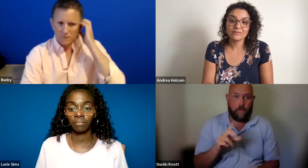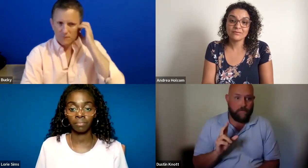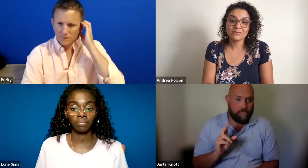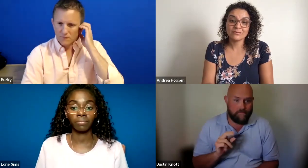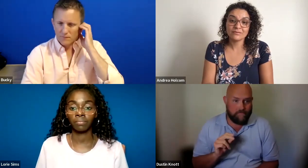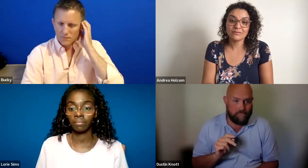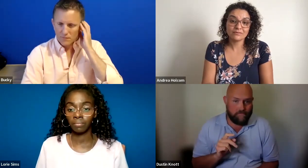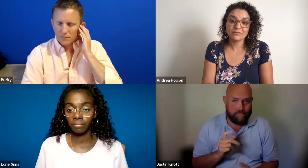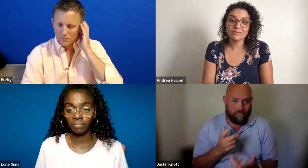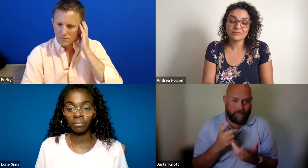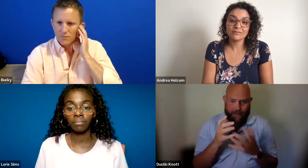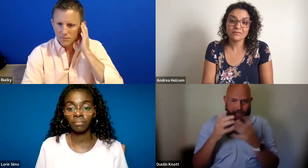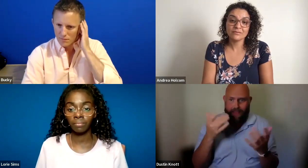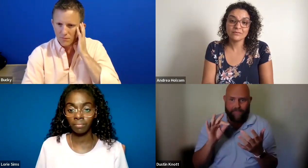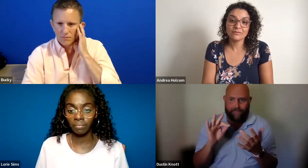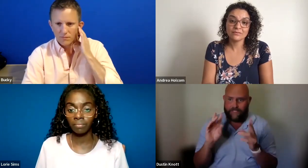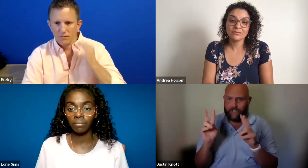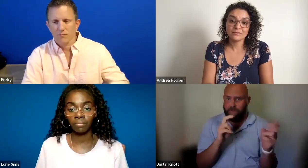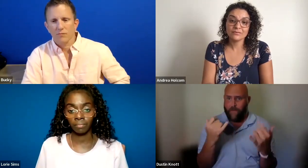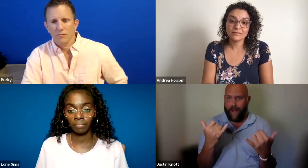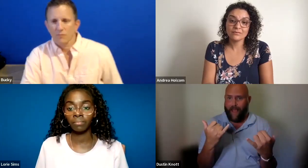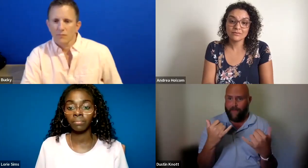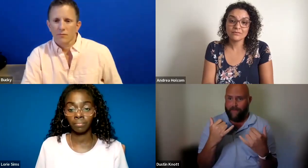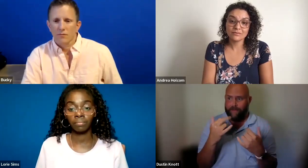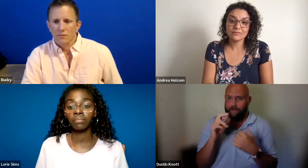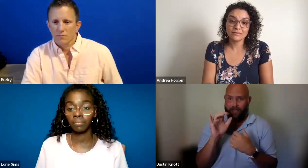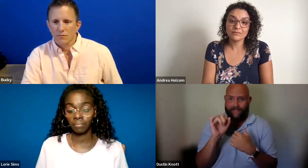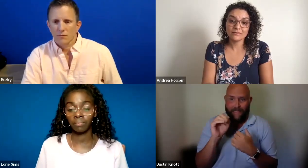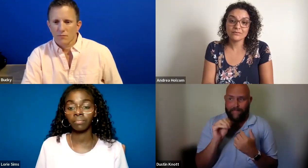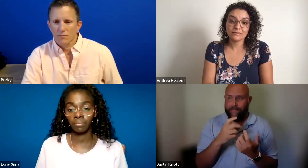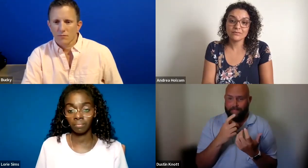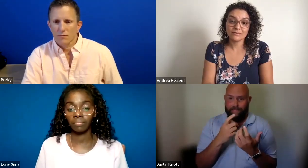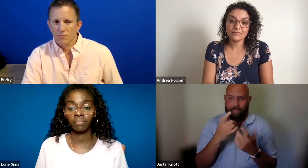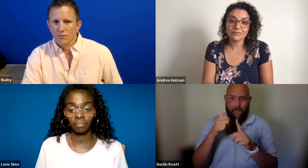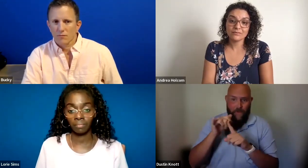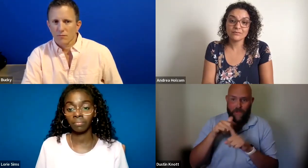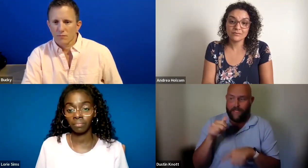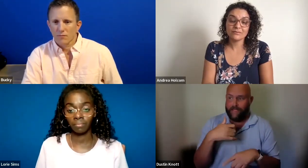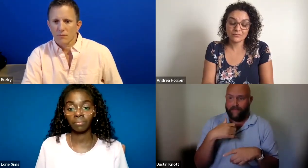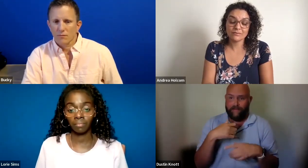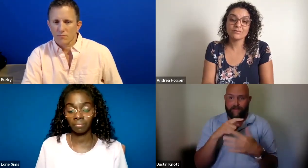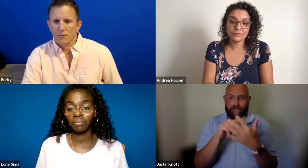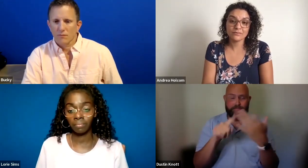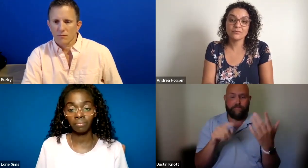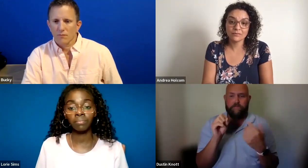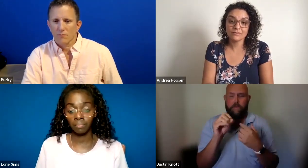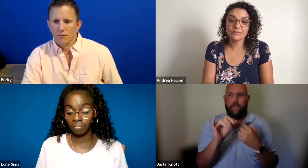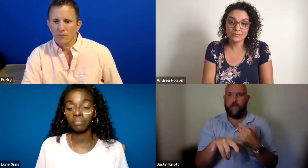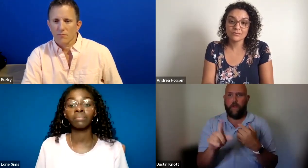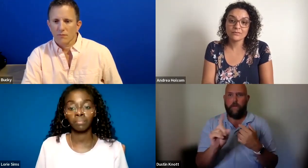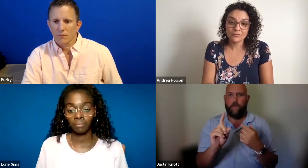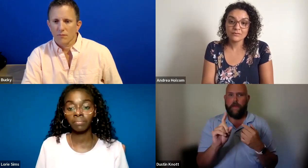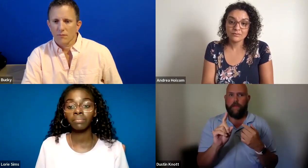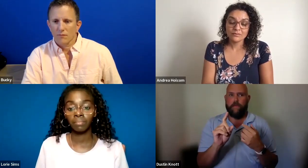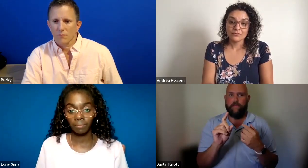interpreters, who are feeling it's not safe. They're not safe because there are so many issues right now with